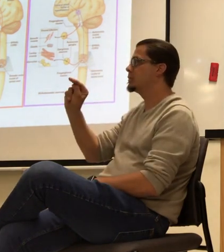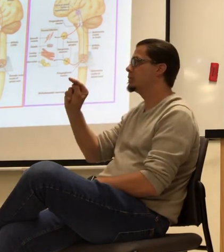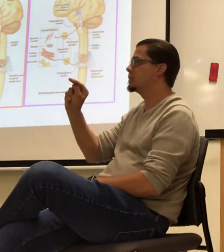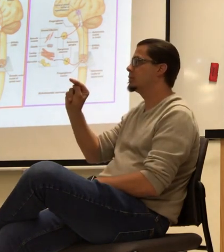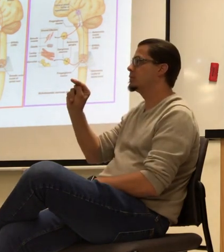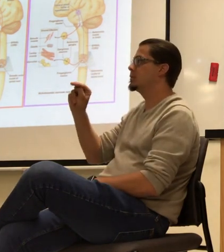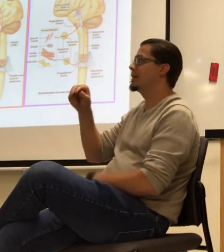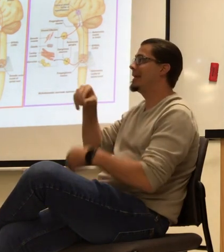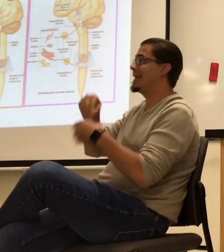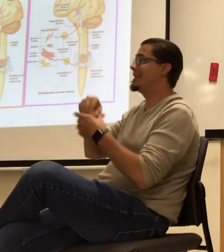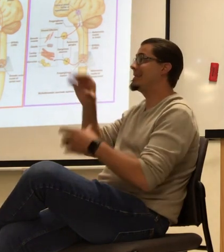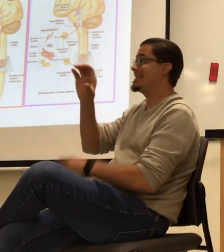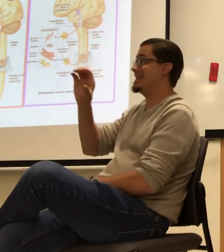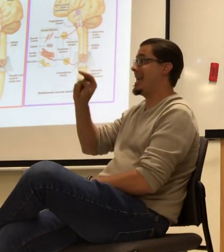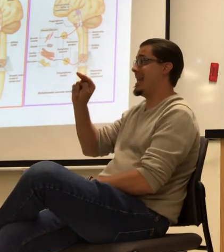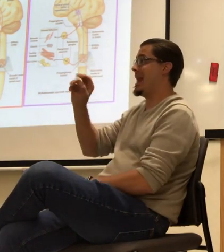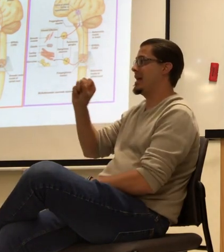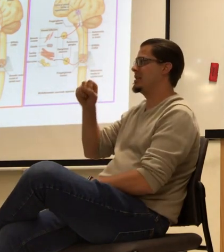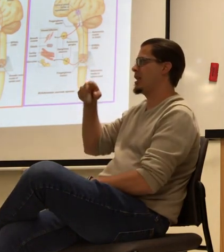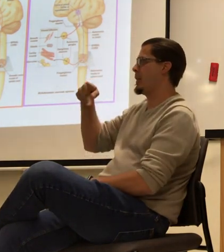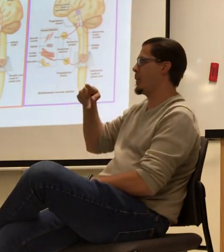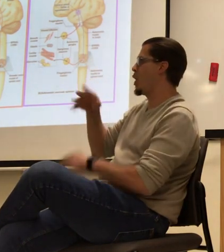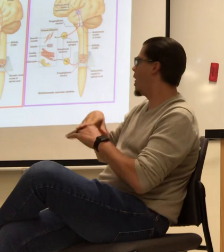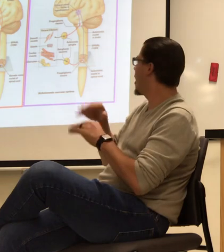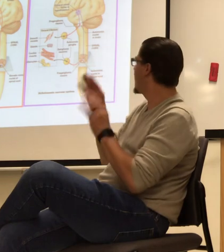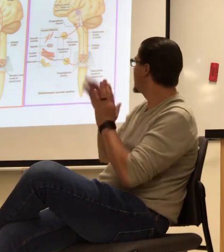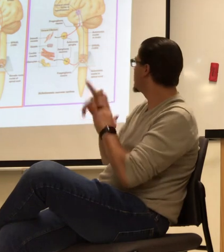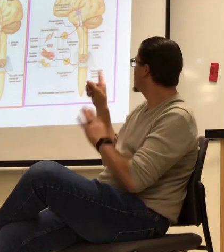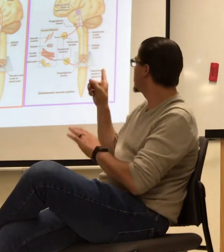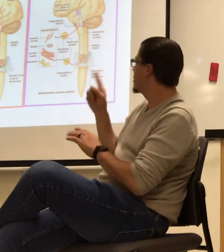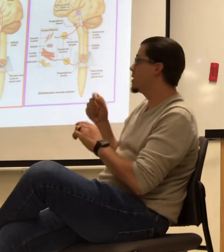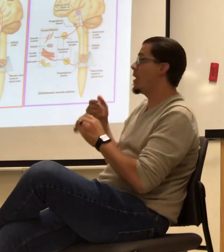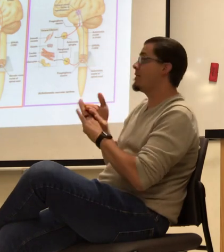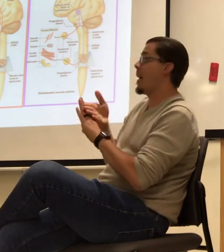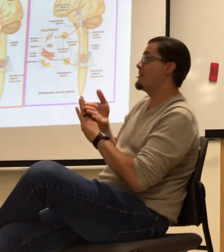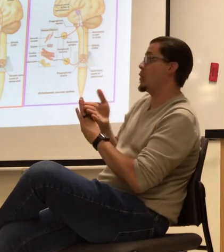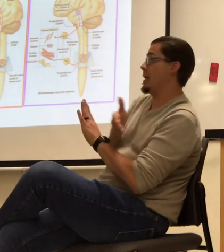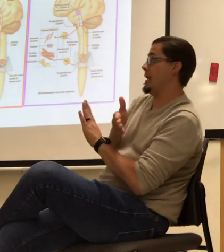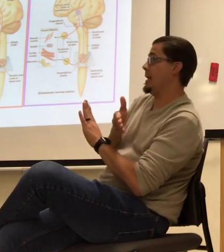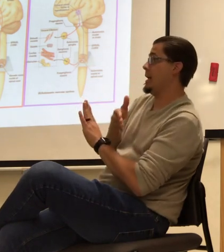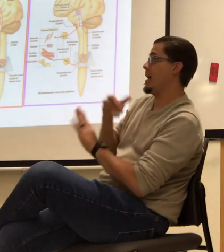in the CNS, the purple one on the figure, but then there's a preganglionic